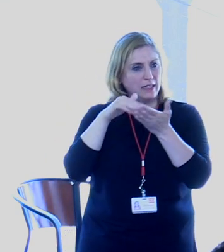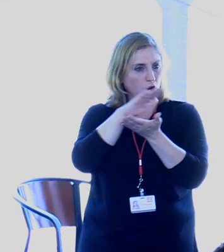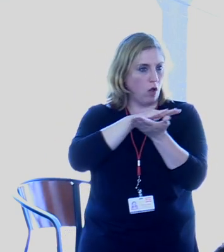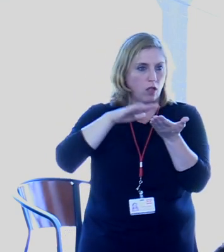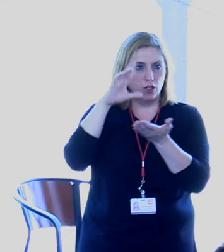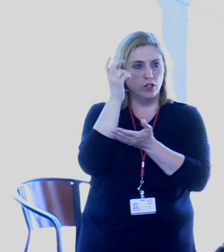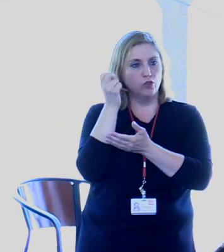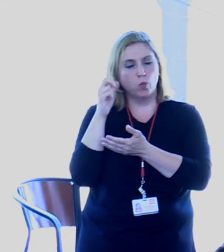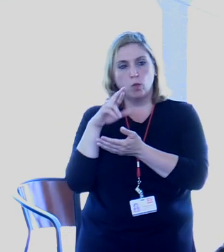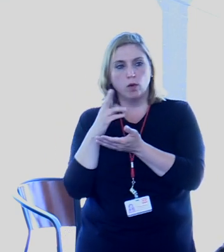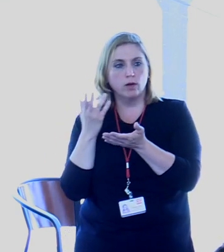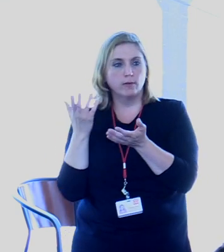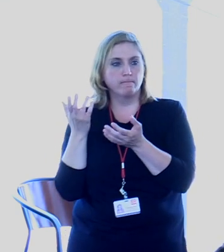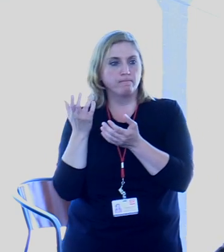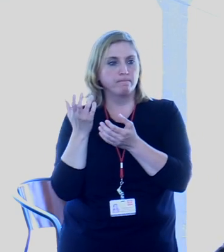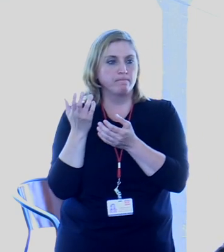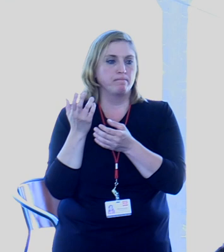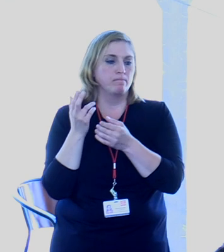or